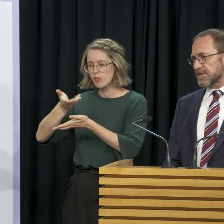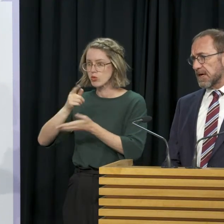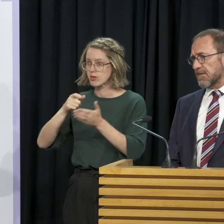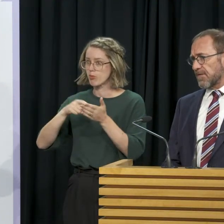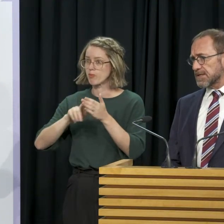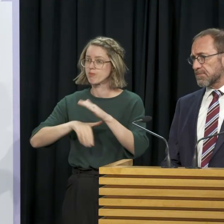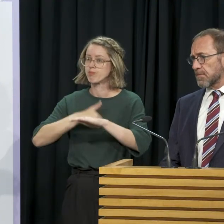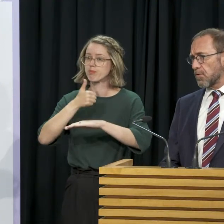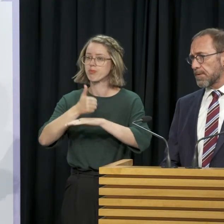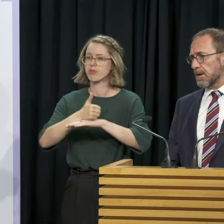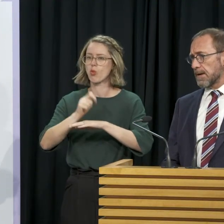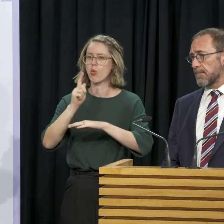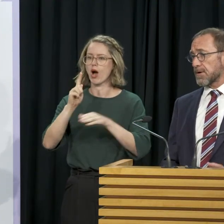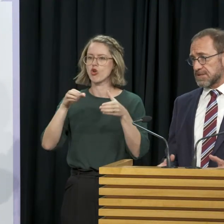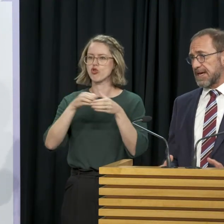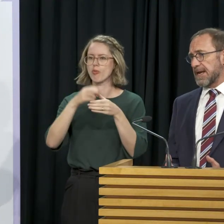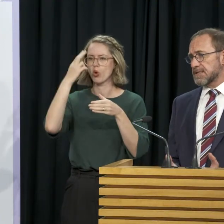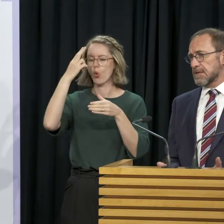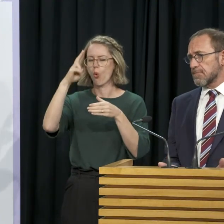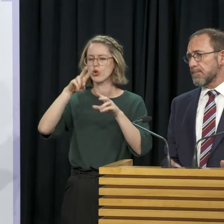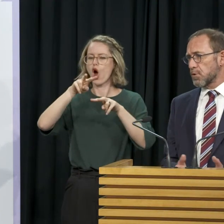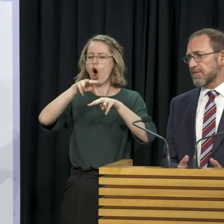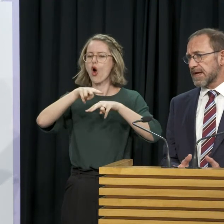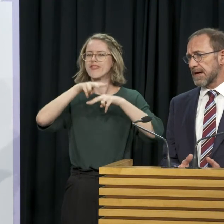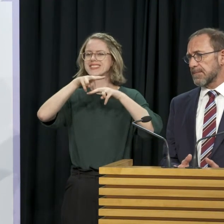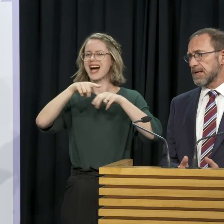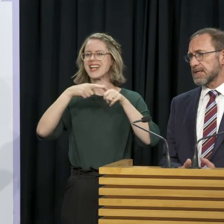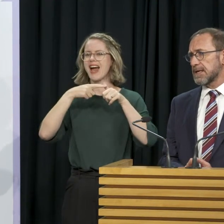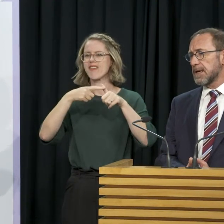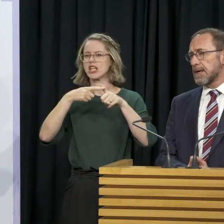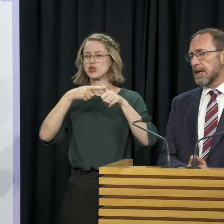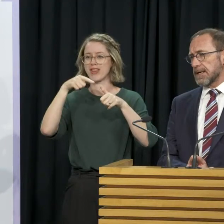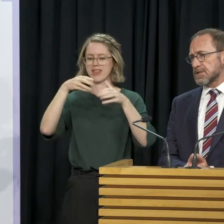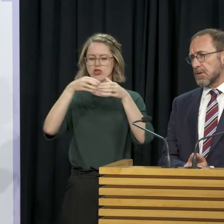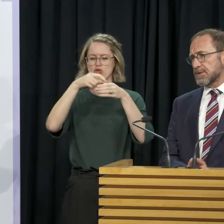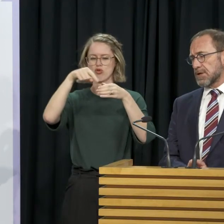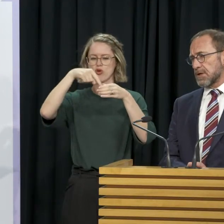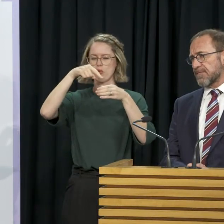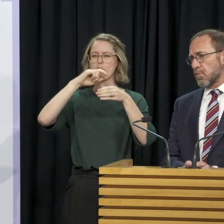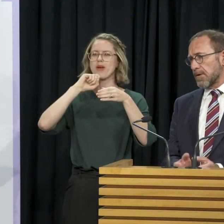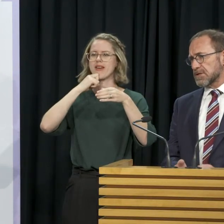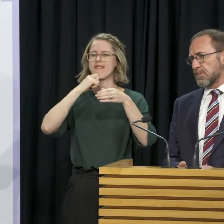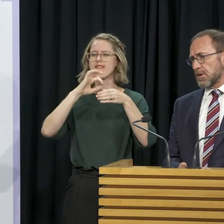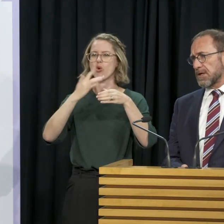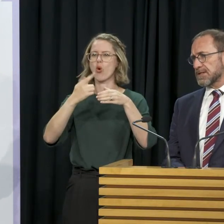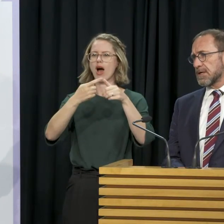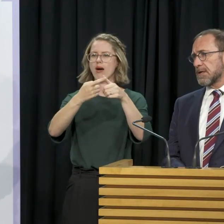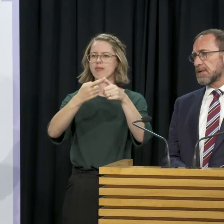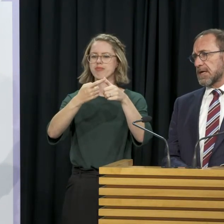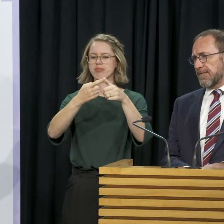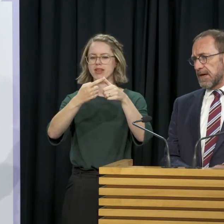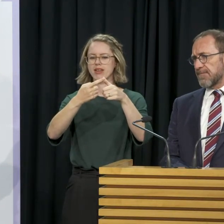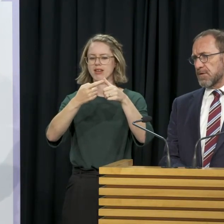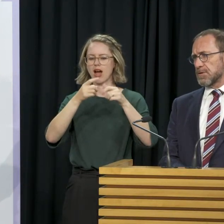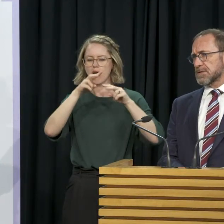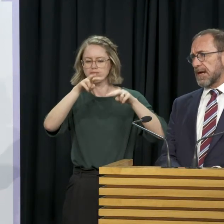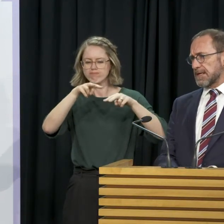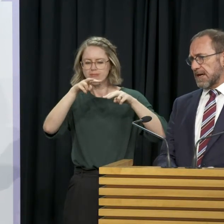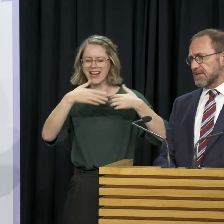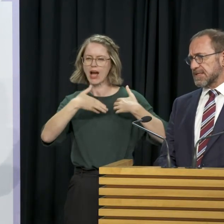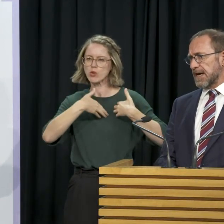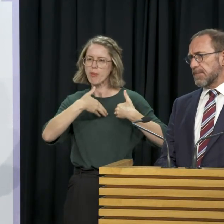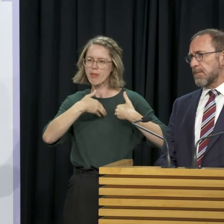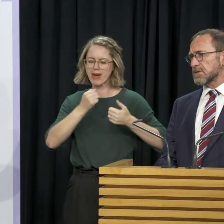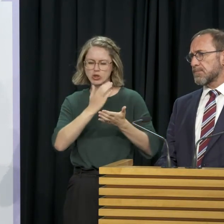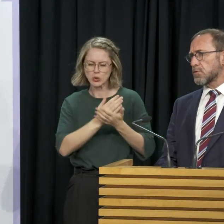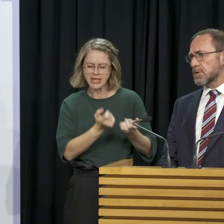the Oversight Advisory Group, because that is a real point of accountability, and it's an opportunity for all those communities to have influence and to